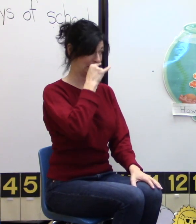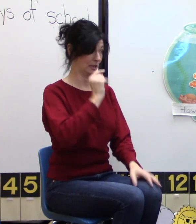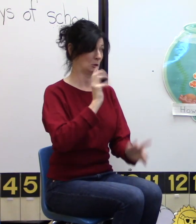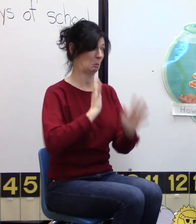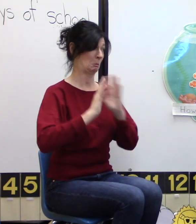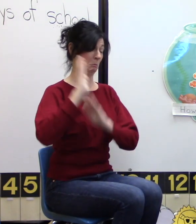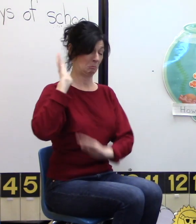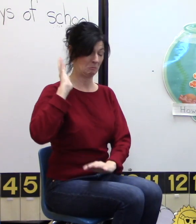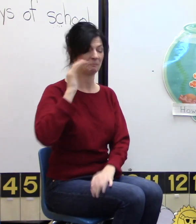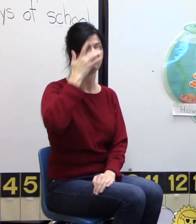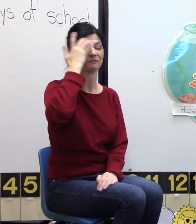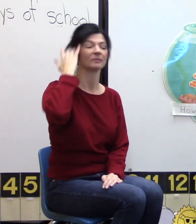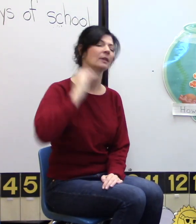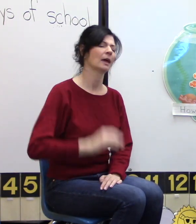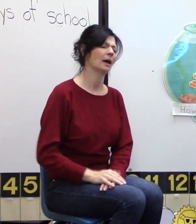When I was a kid,